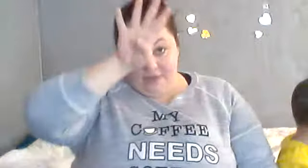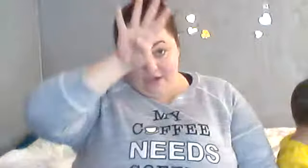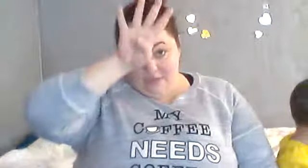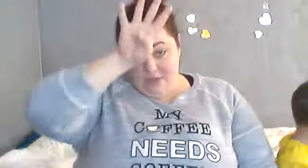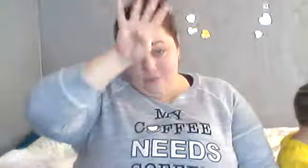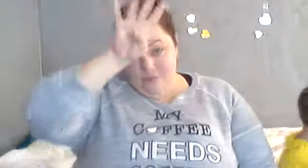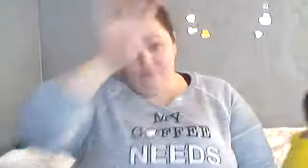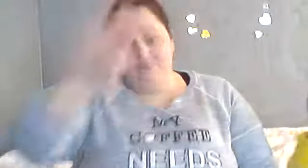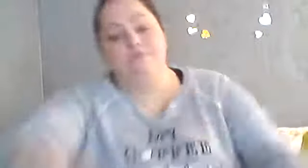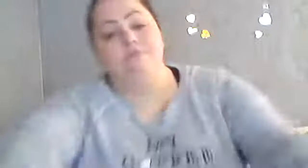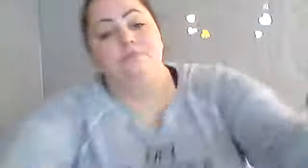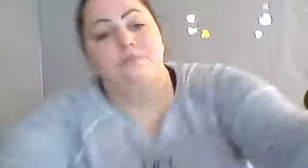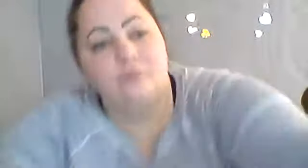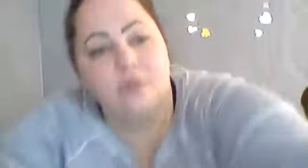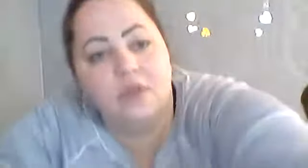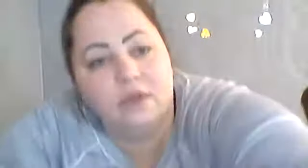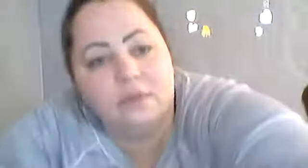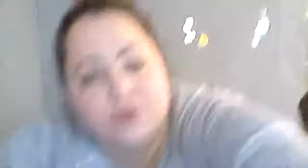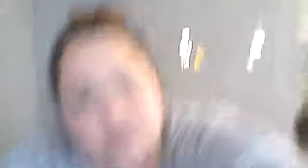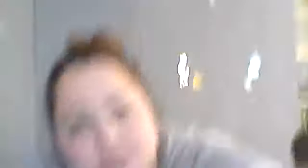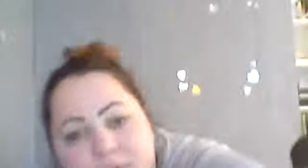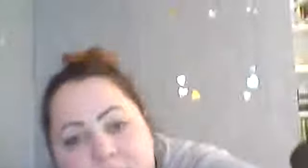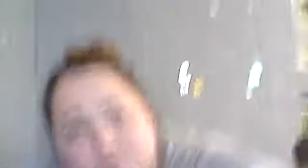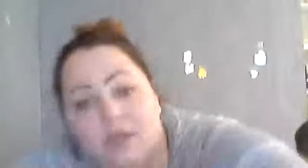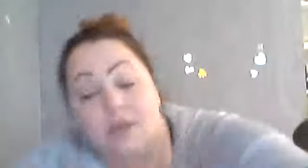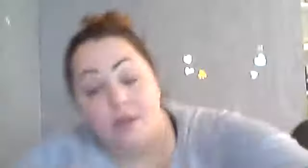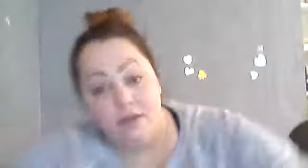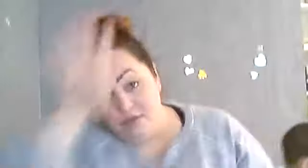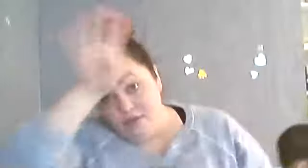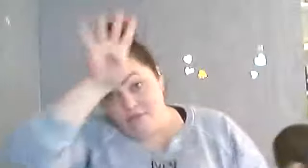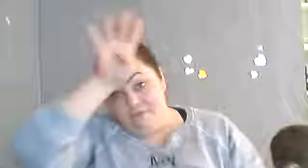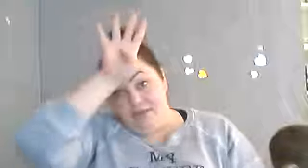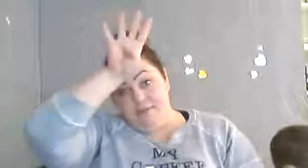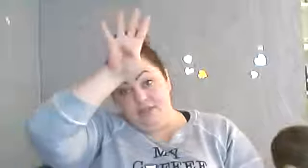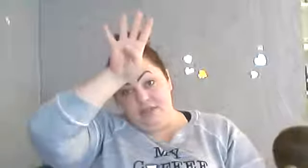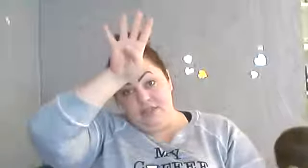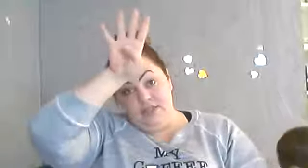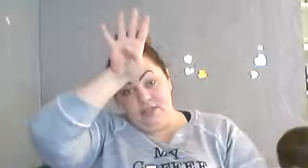Fireman. Let me turn this up. Fireman, like this.